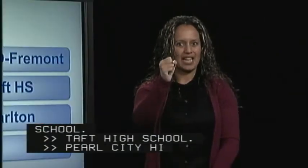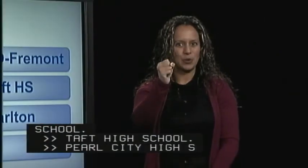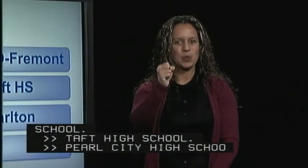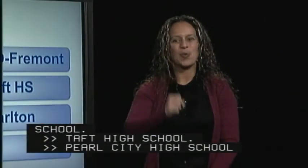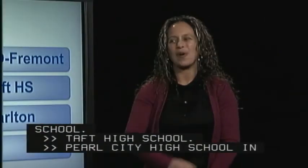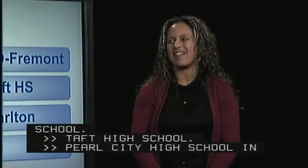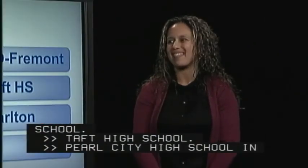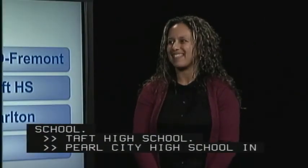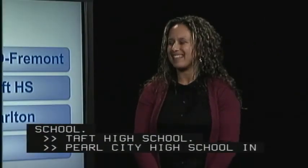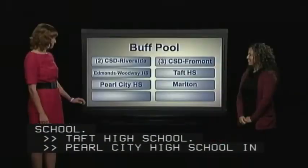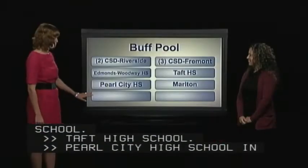Marlton High School.